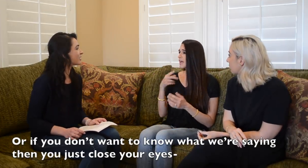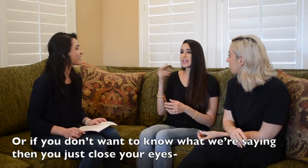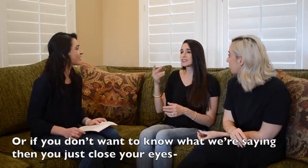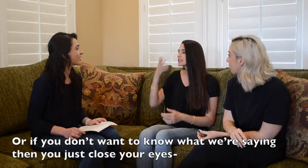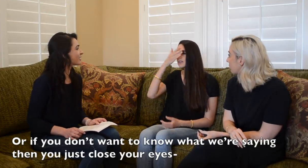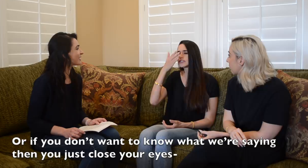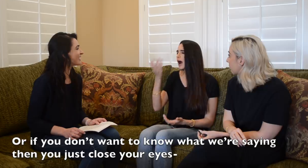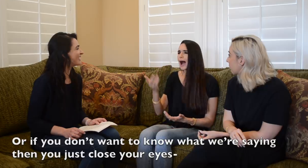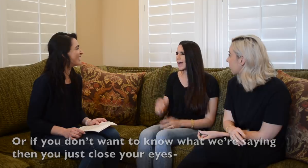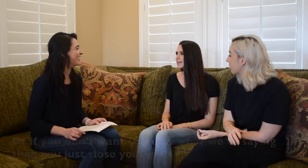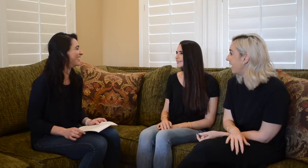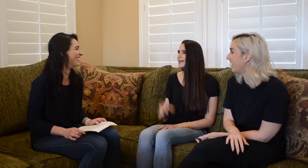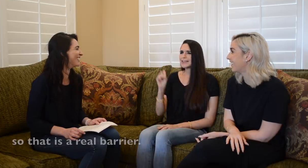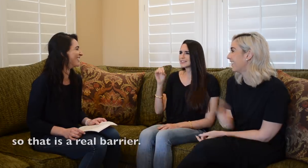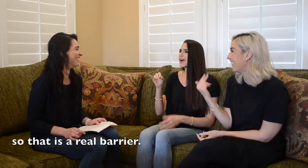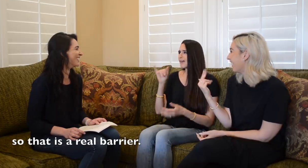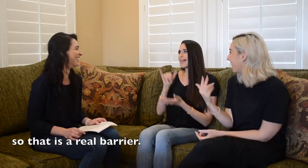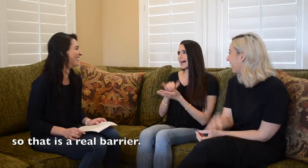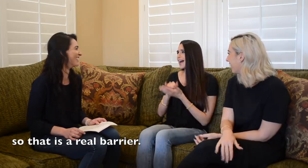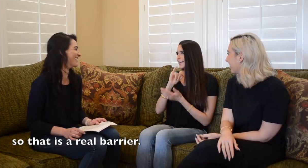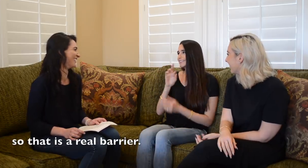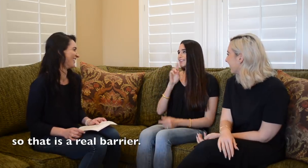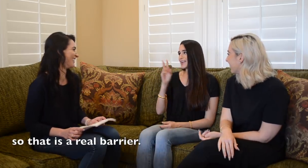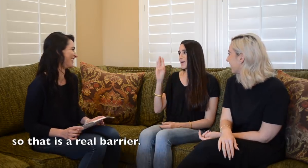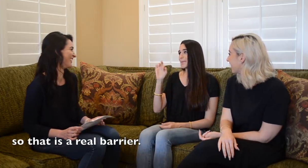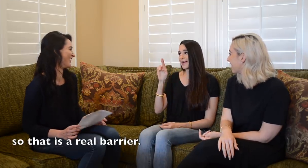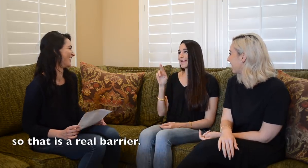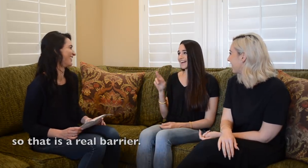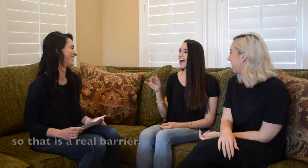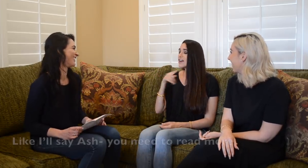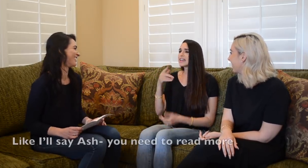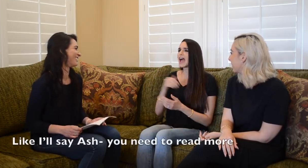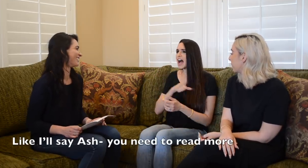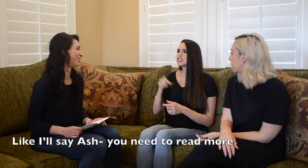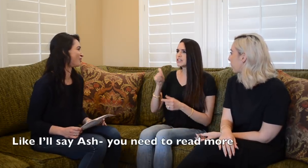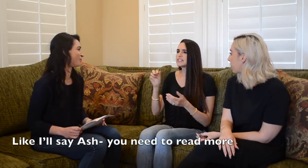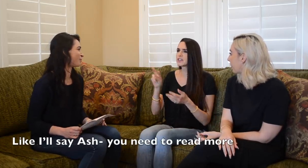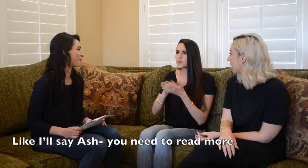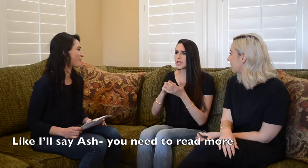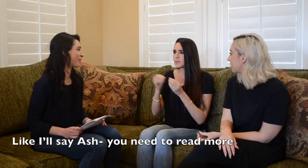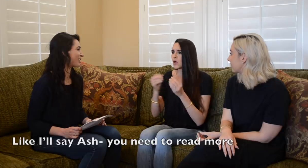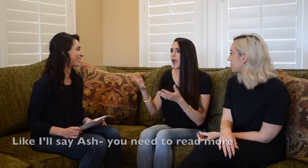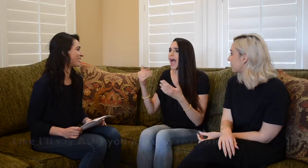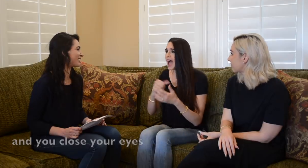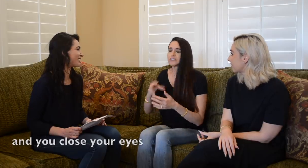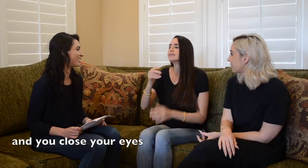saying, you just close your eyes. So that is a real barrier. I say, Ash, you need to read more. Ash.